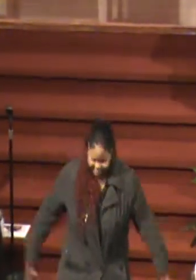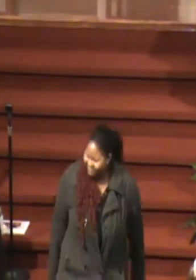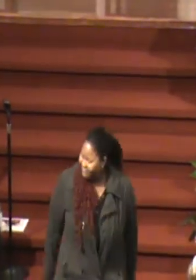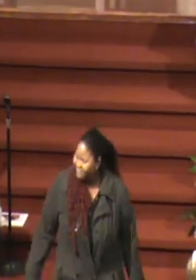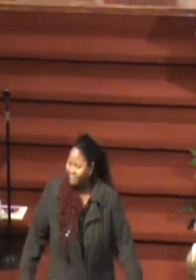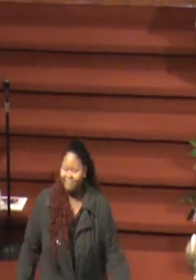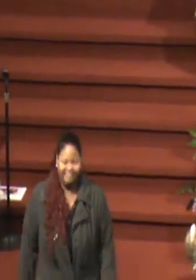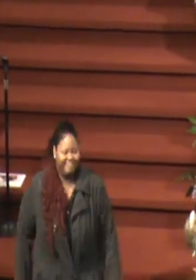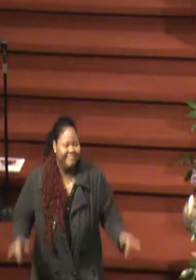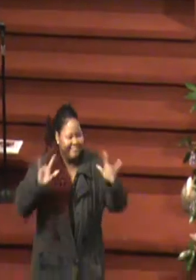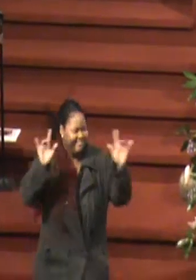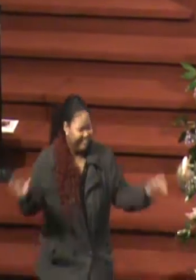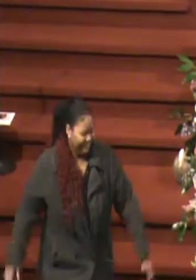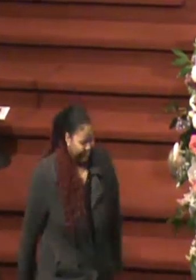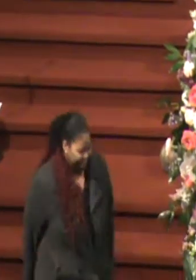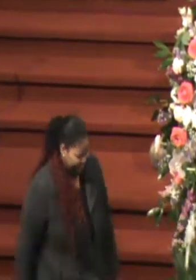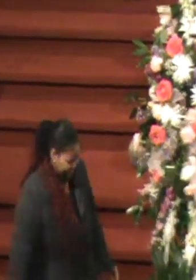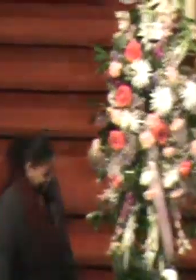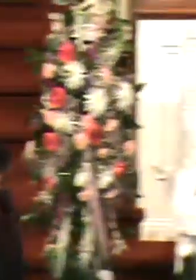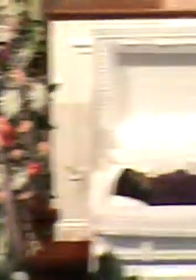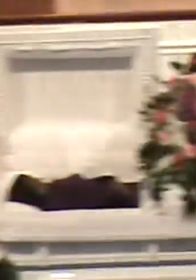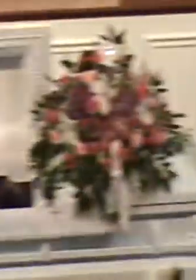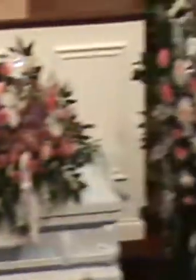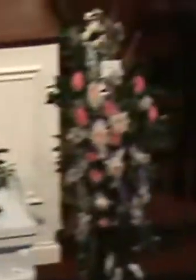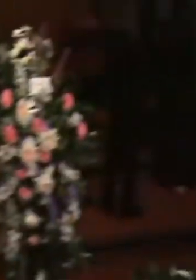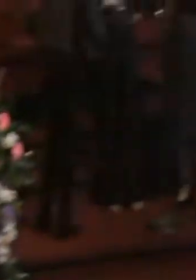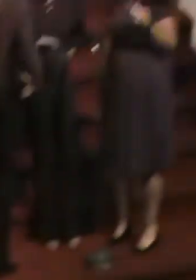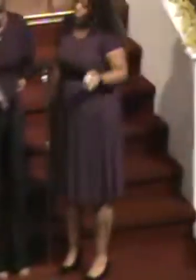But now she's in the morning.